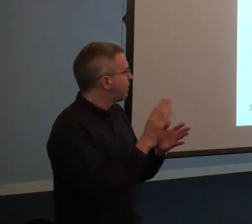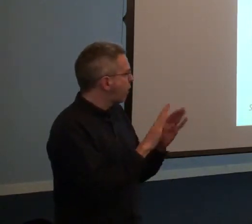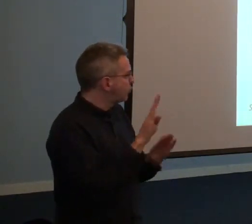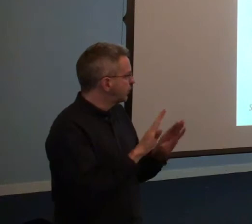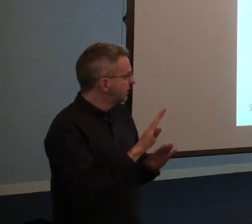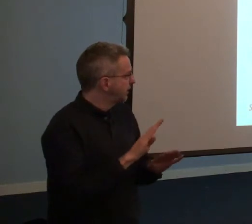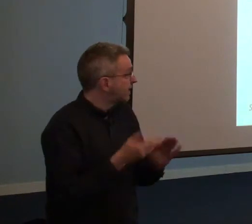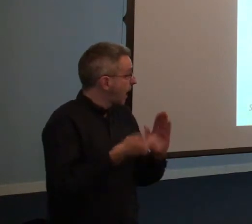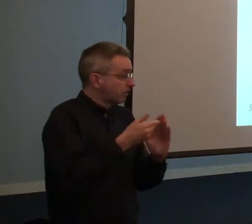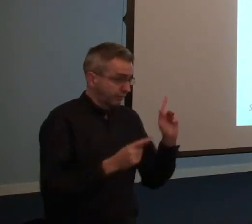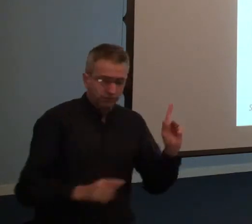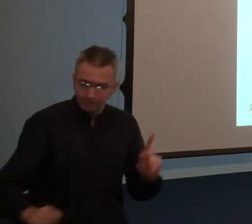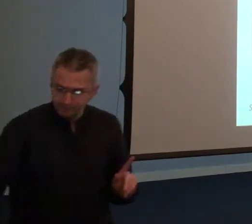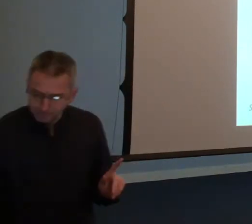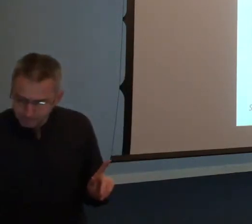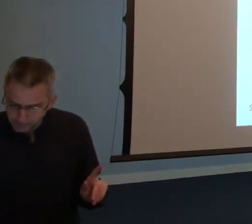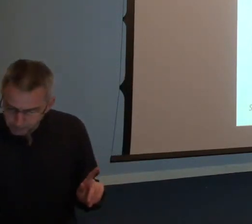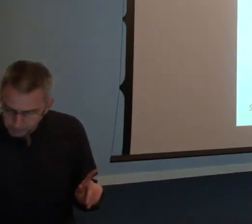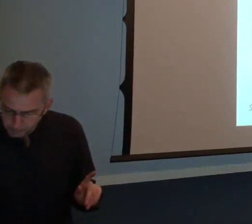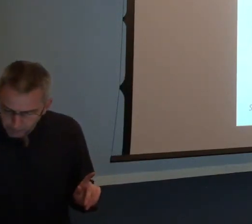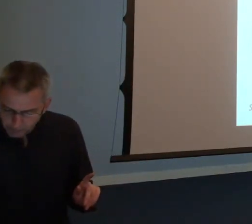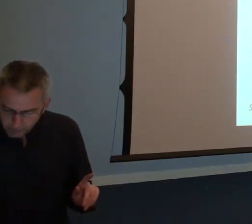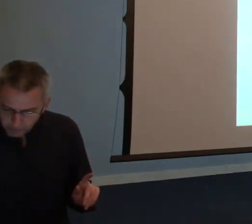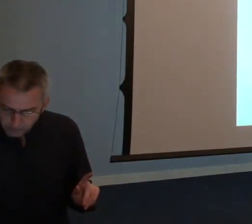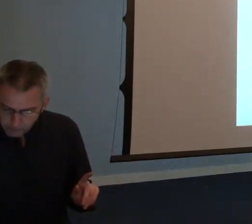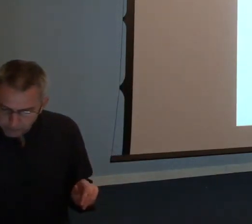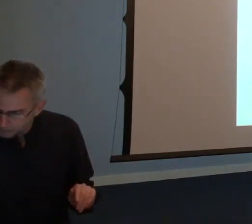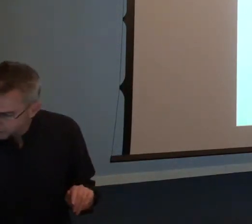two, synthetic biology in relation to enhancement.